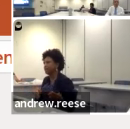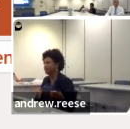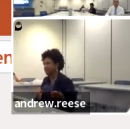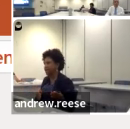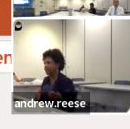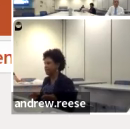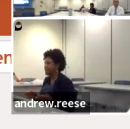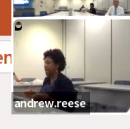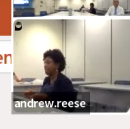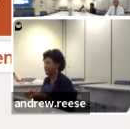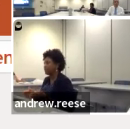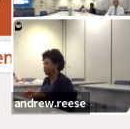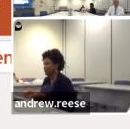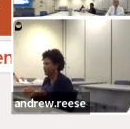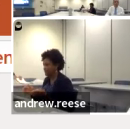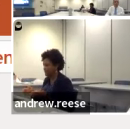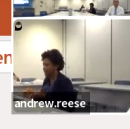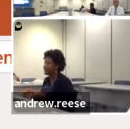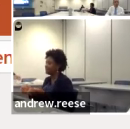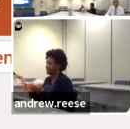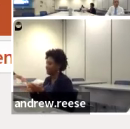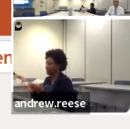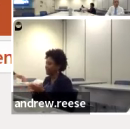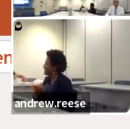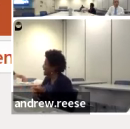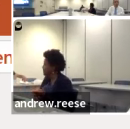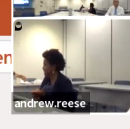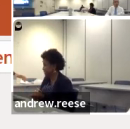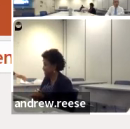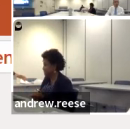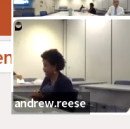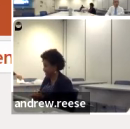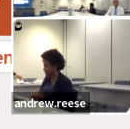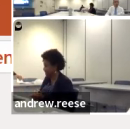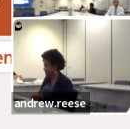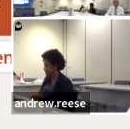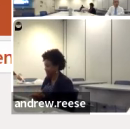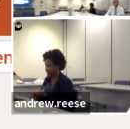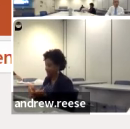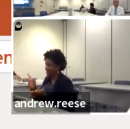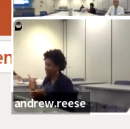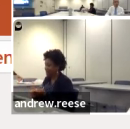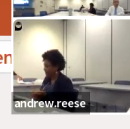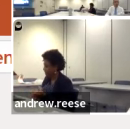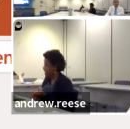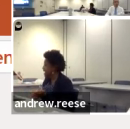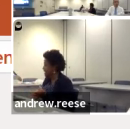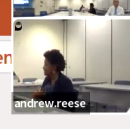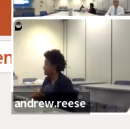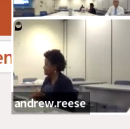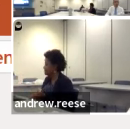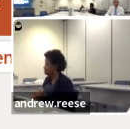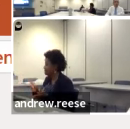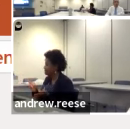I went back to VR, I made sure that he had anger management in place. He